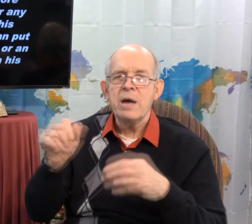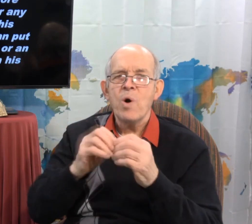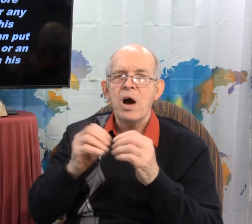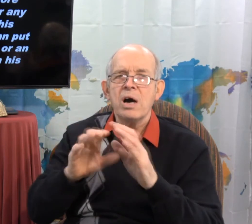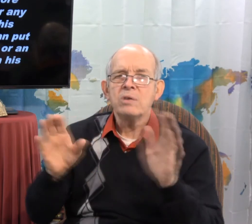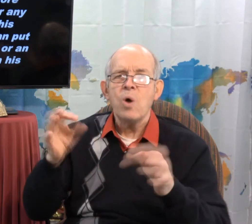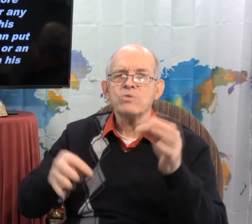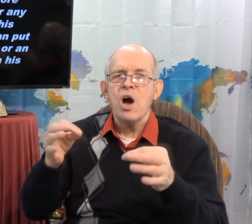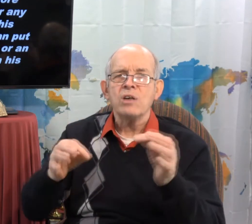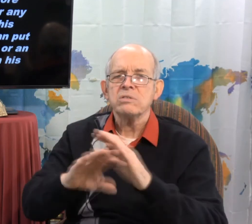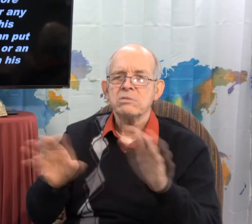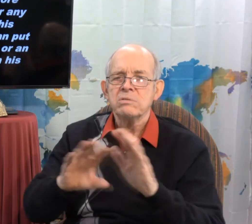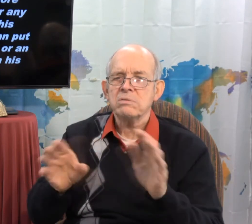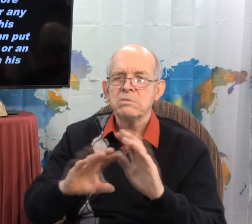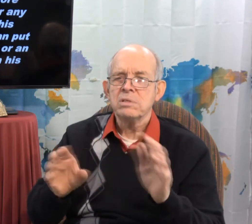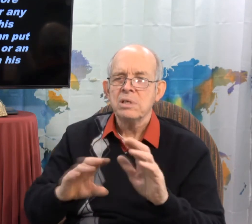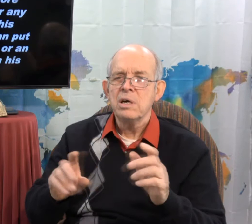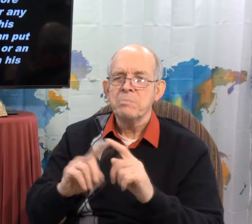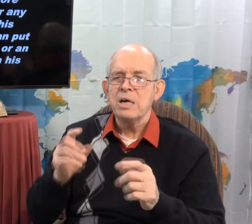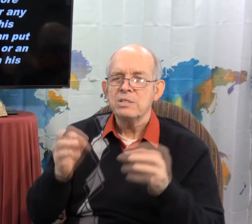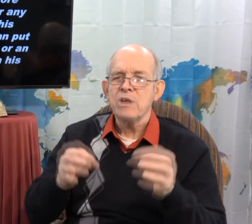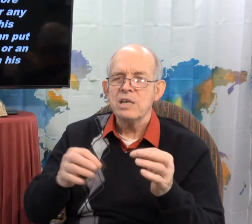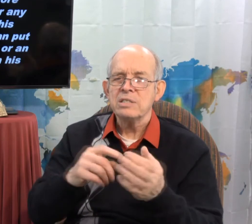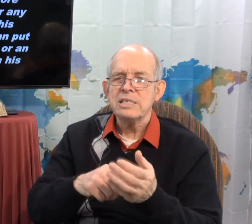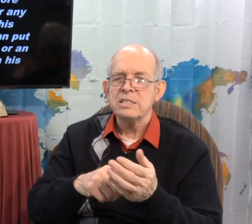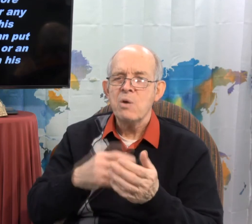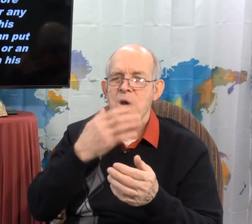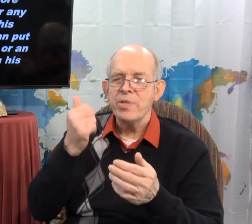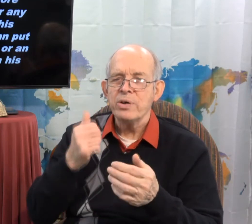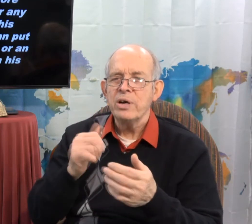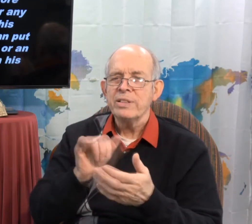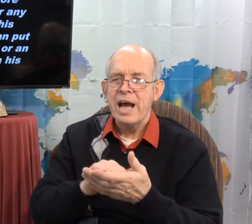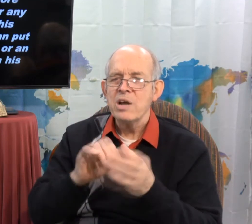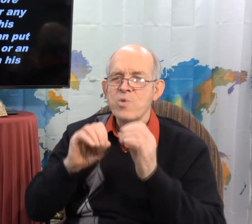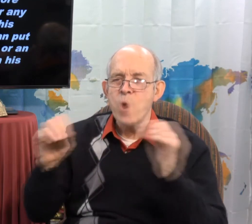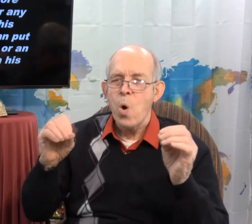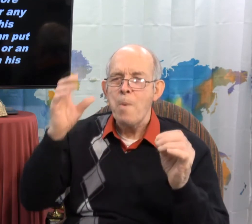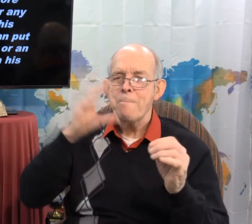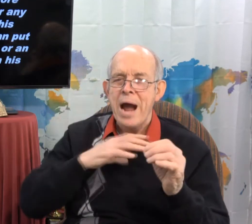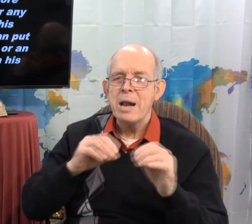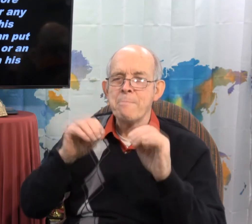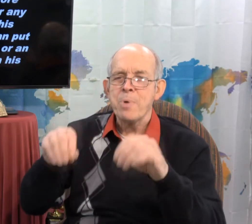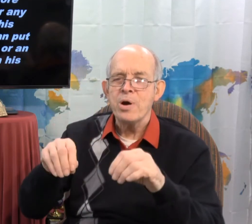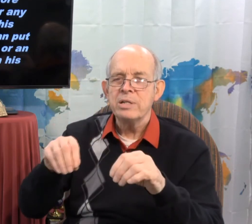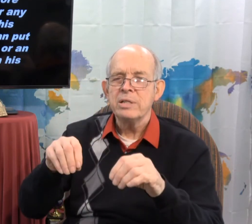Anymore, don't judge, but judge is rather that no man but